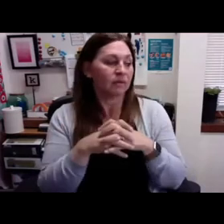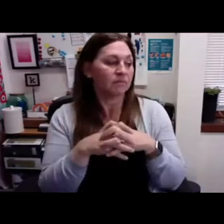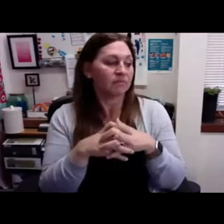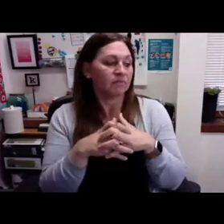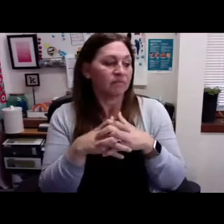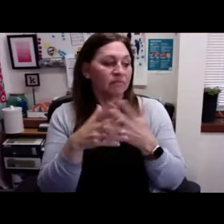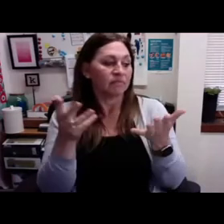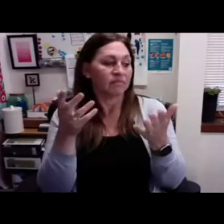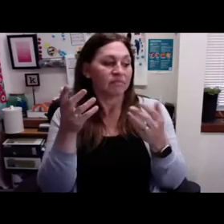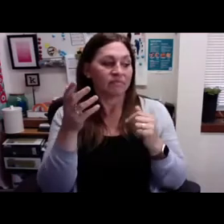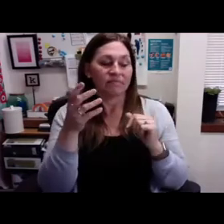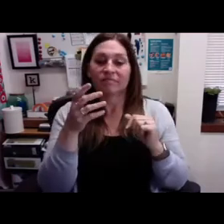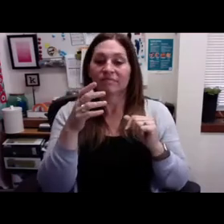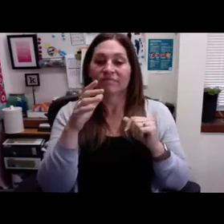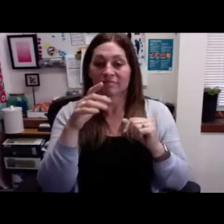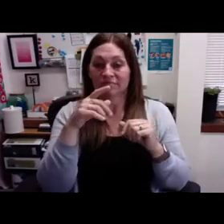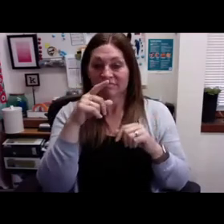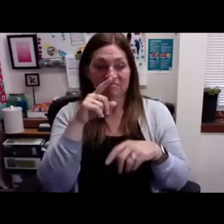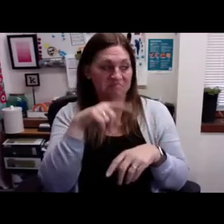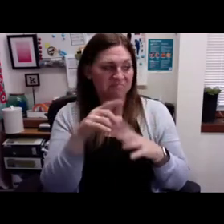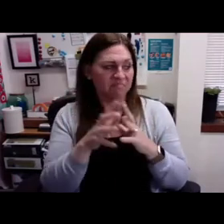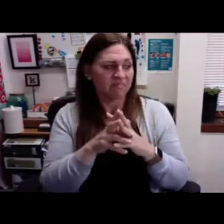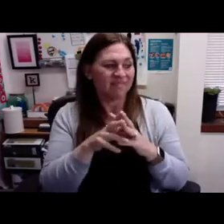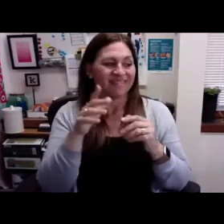with these standards. So for example,